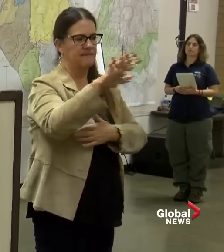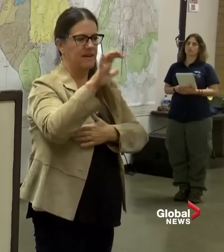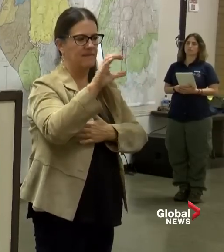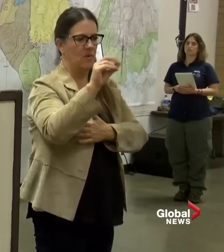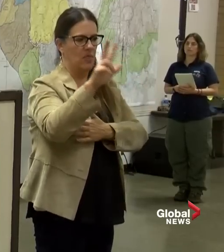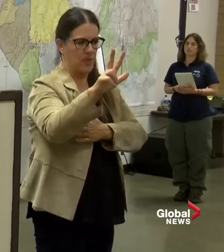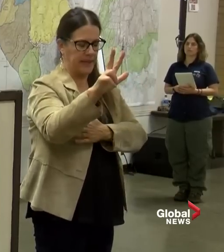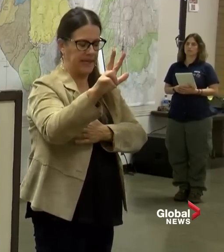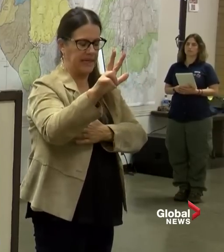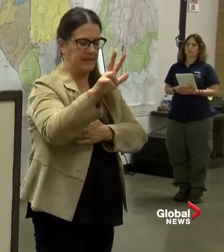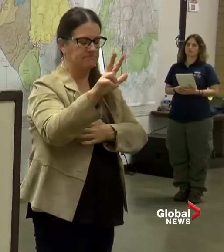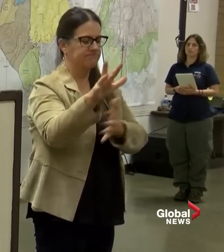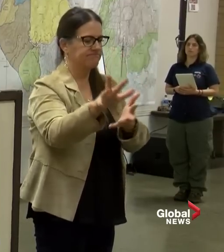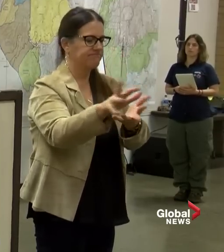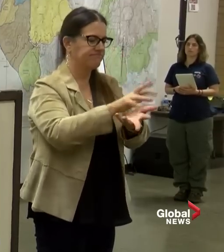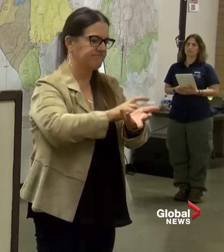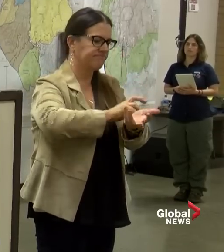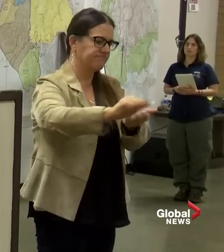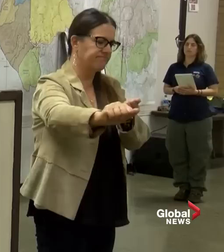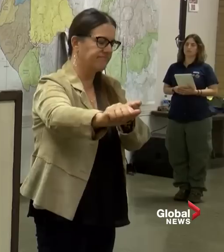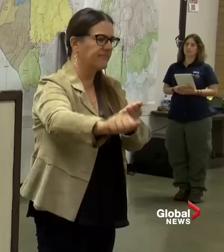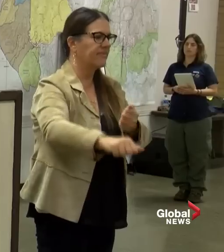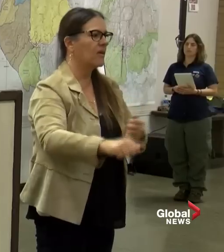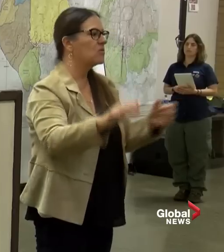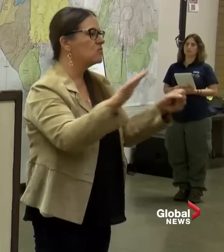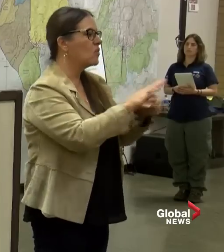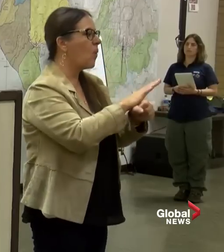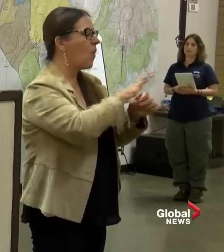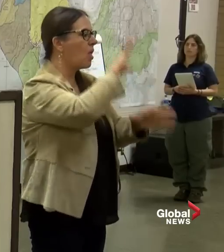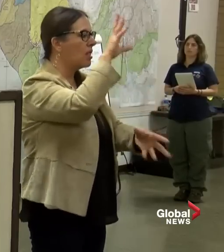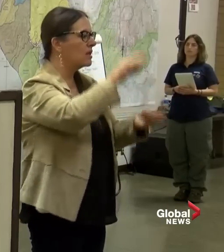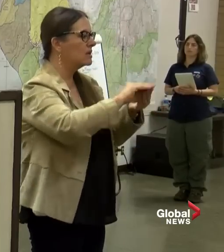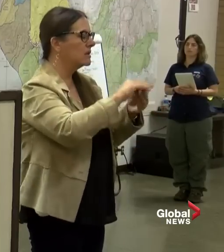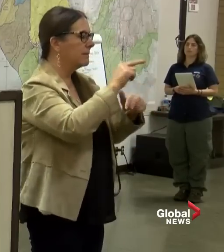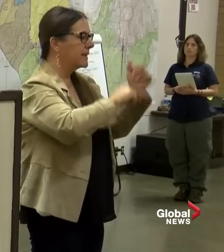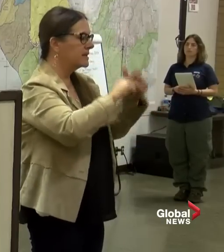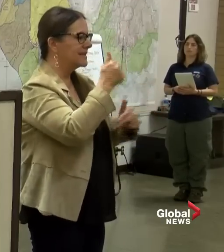13,503 destroyed. Total structures destroyed,